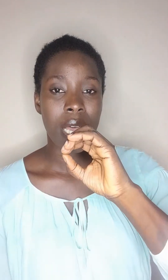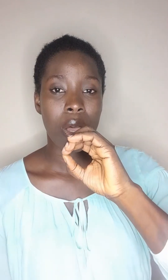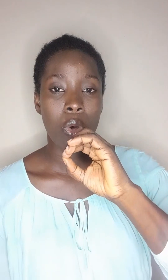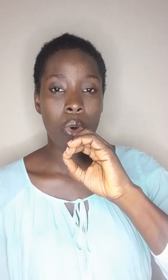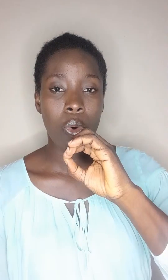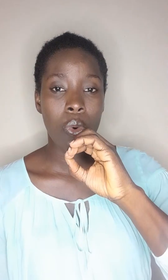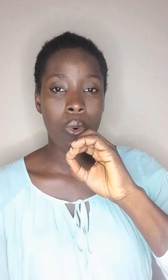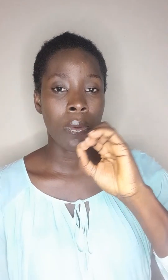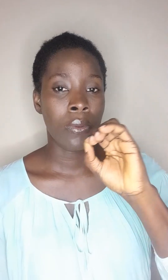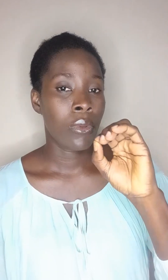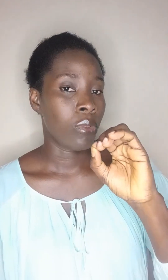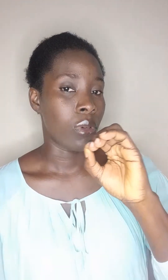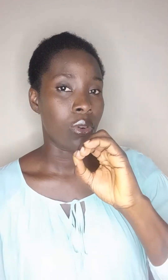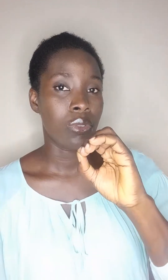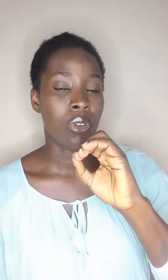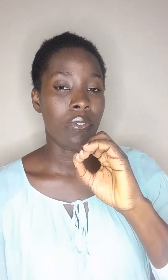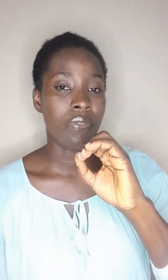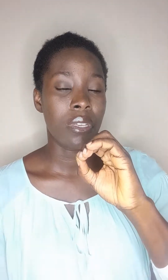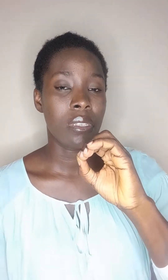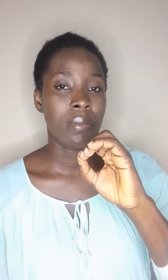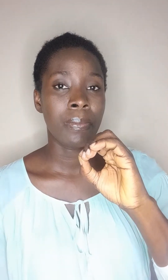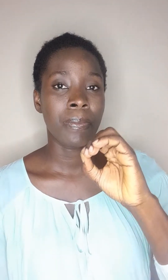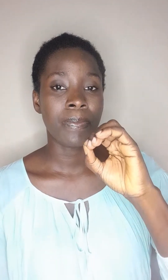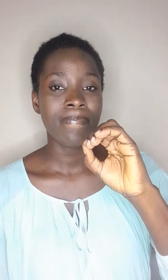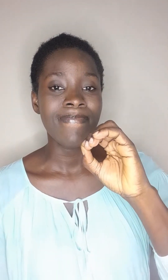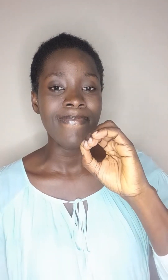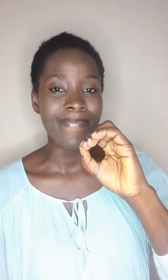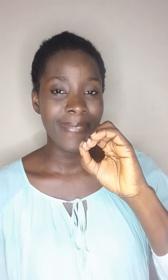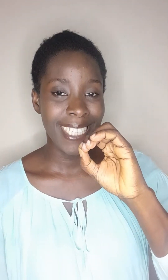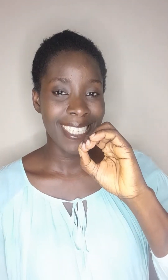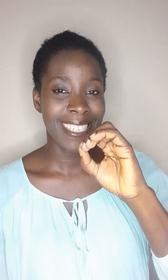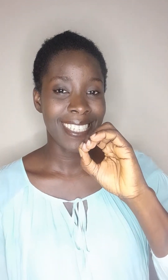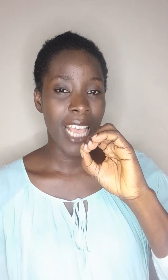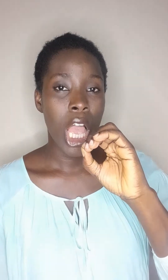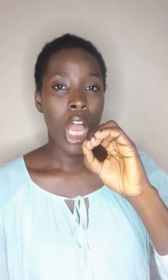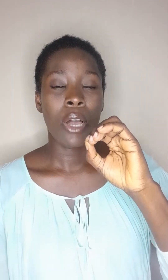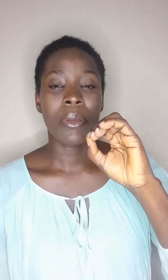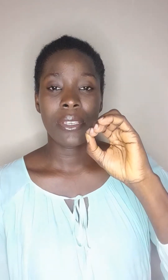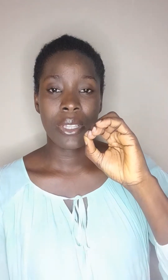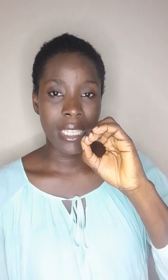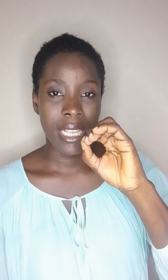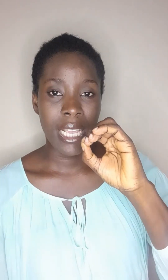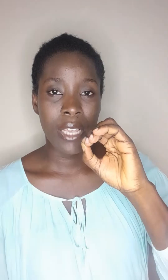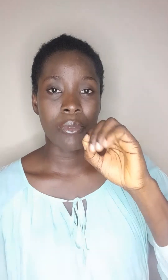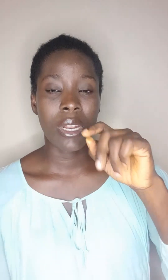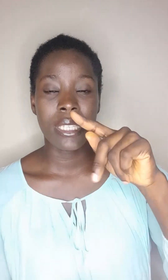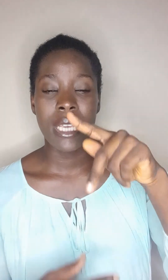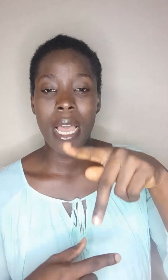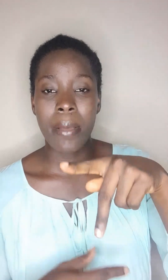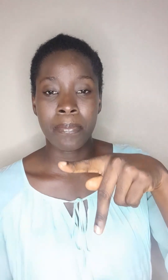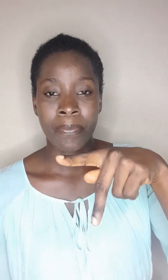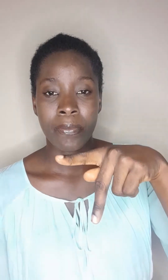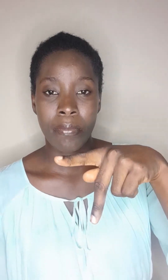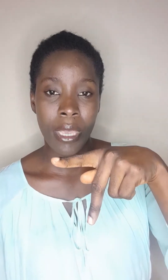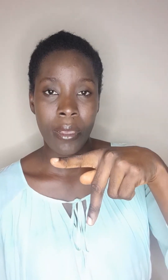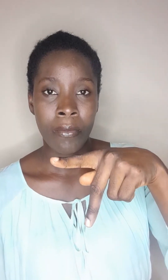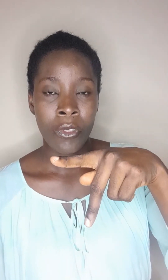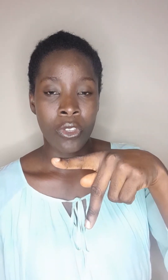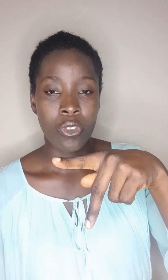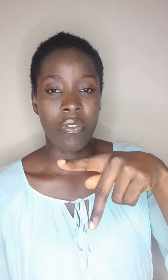so this is letter O. You're closing up fist. Yes. Okay, so the next letter is what? Letter P. So if you have